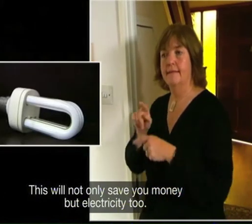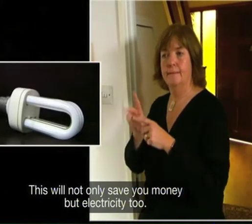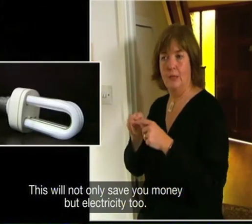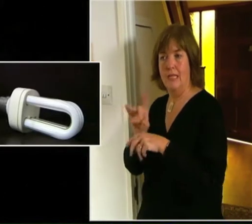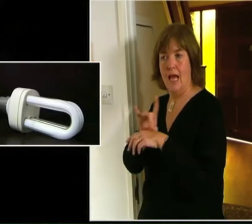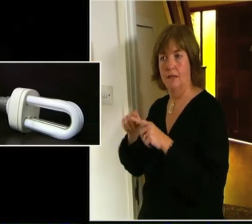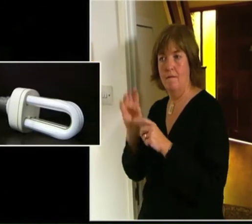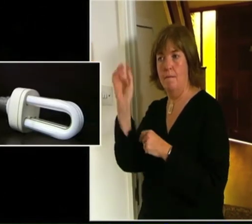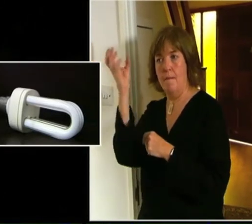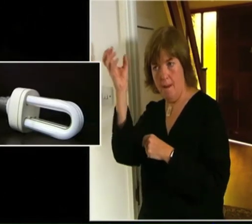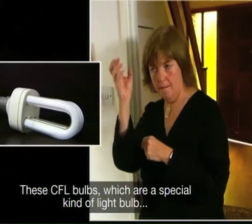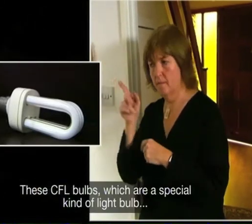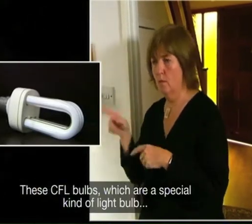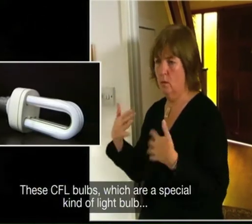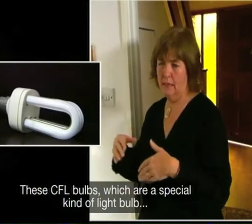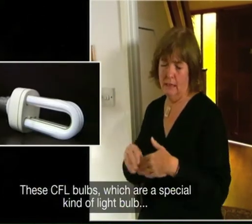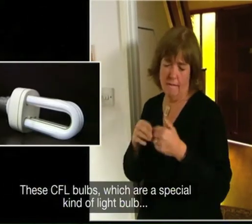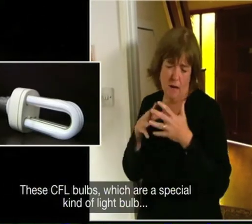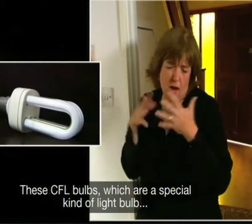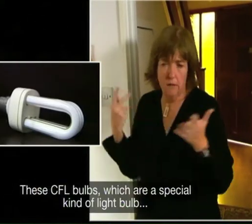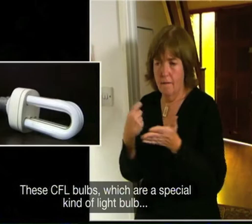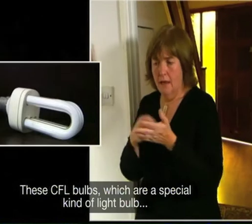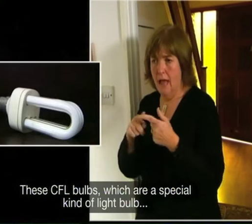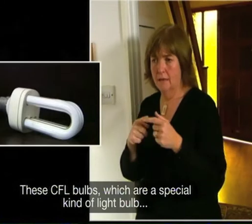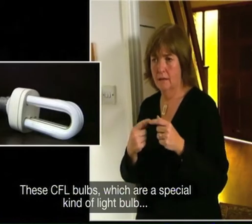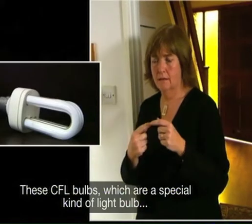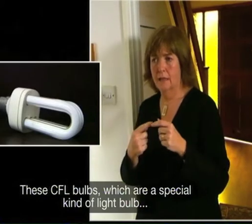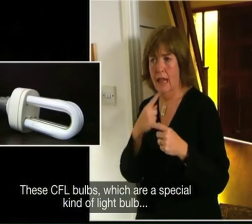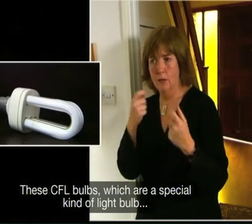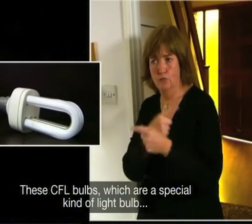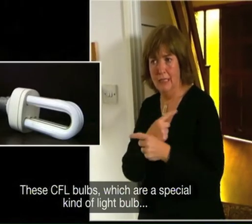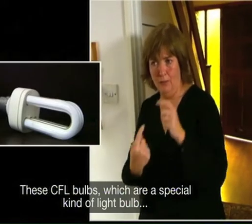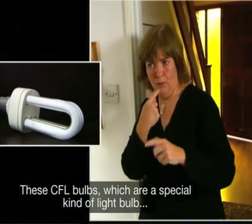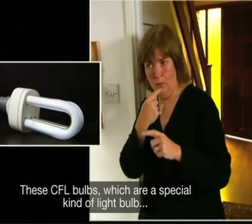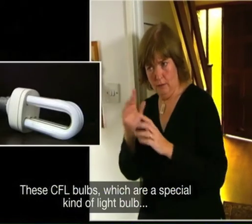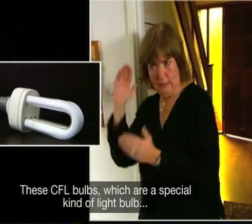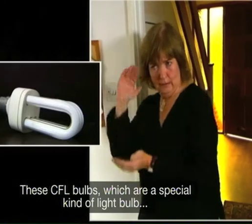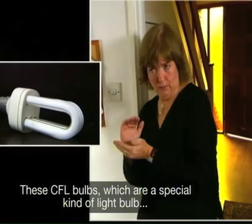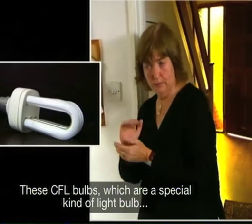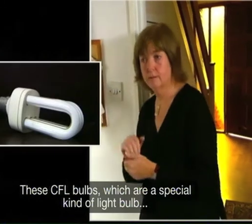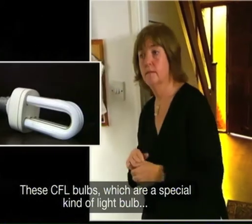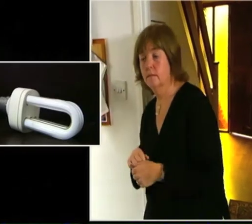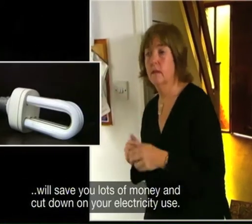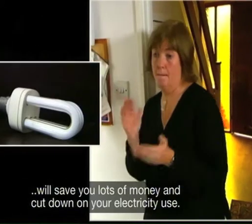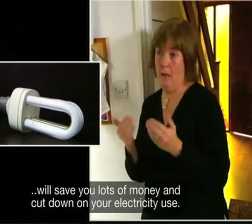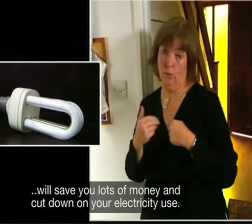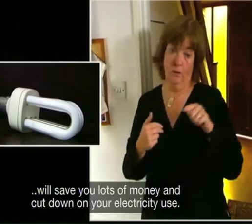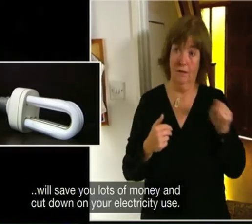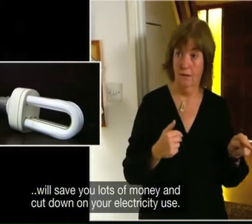too. These CFL bulbs, which are a special kind of light bulb, will save you lots of